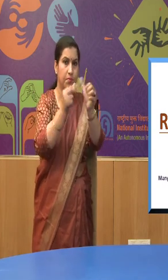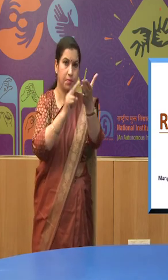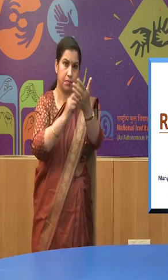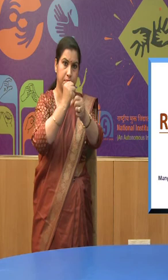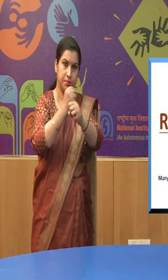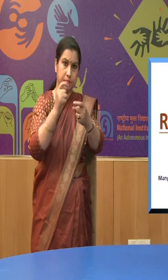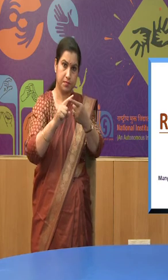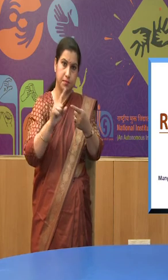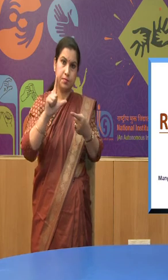Anglican,